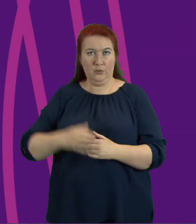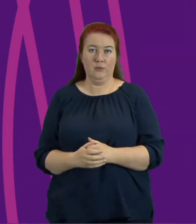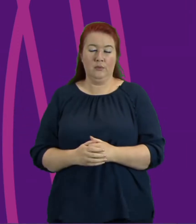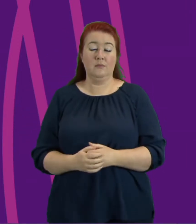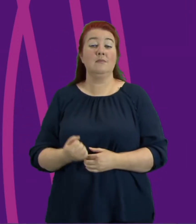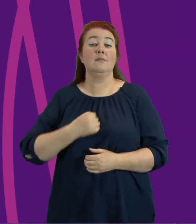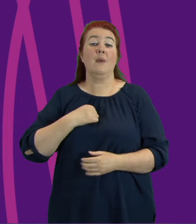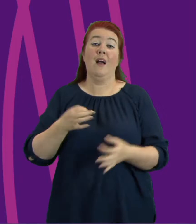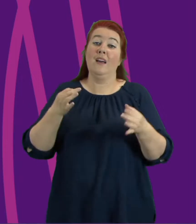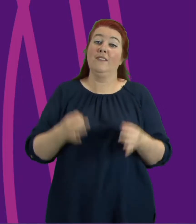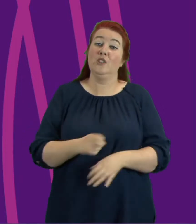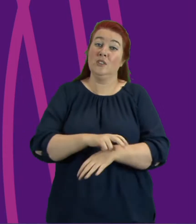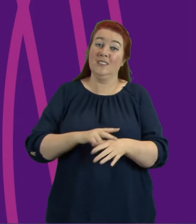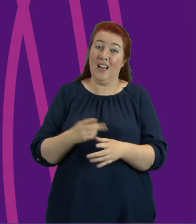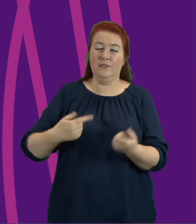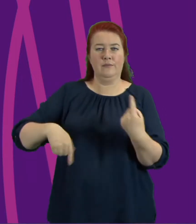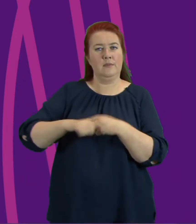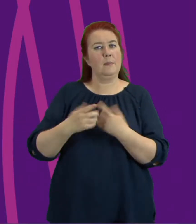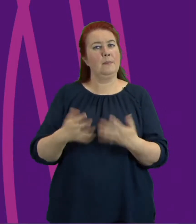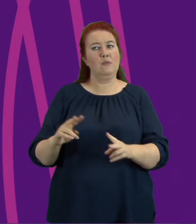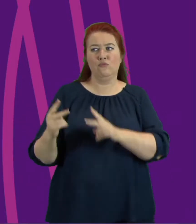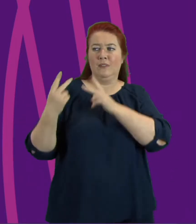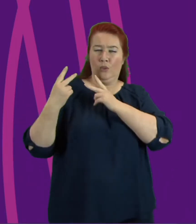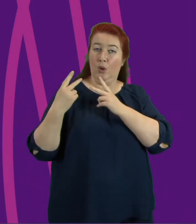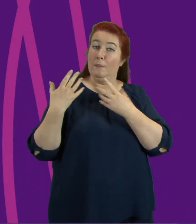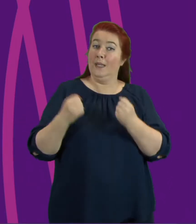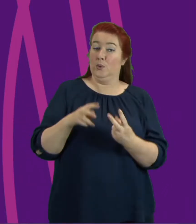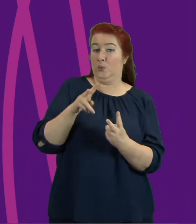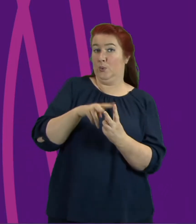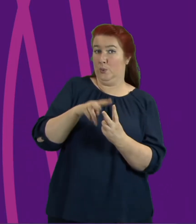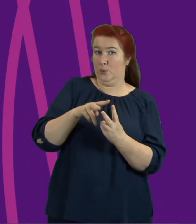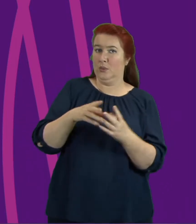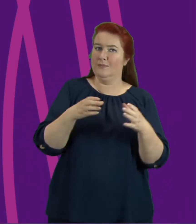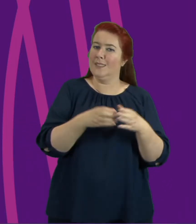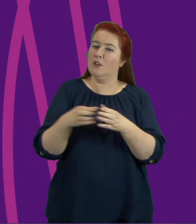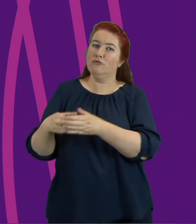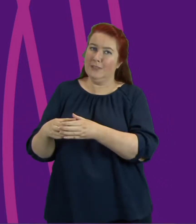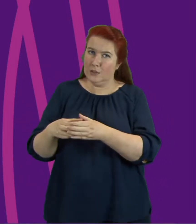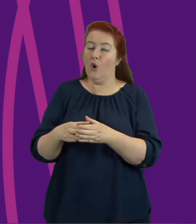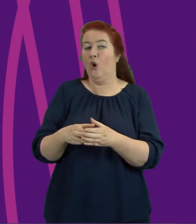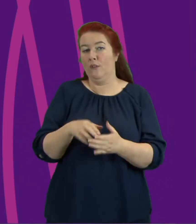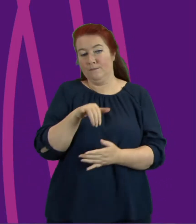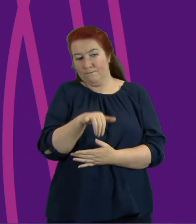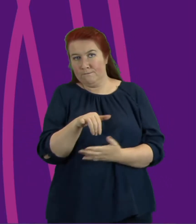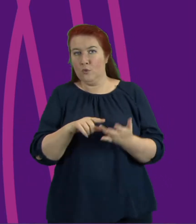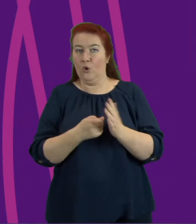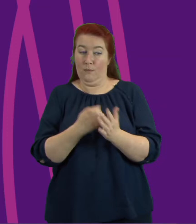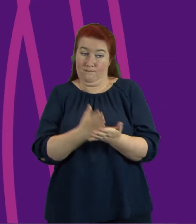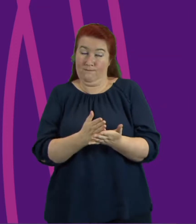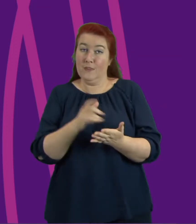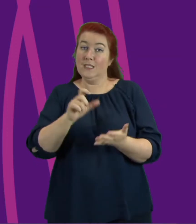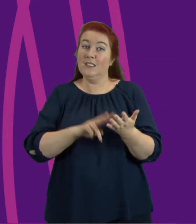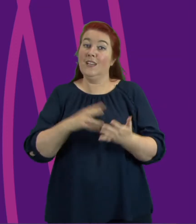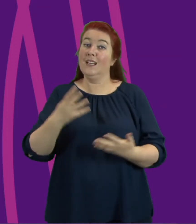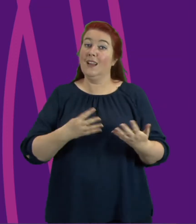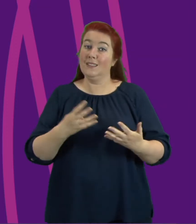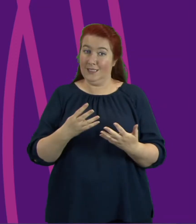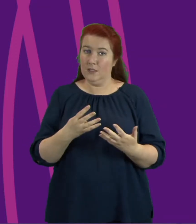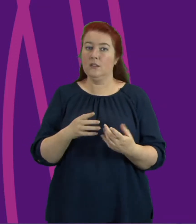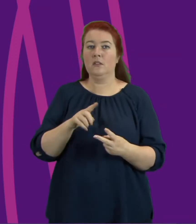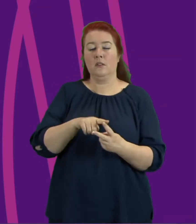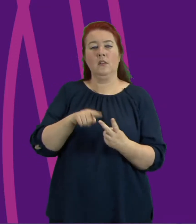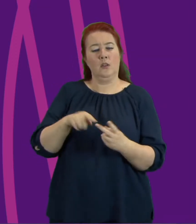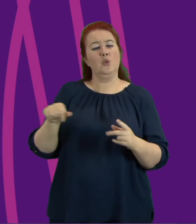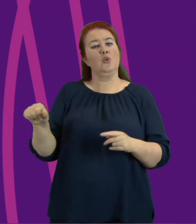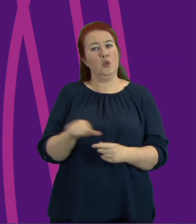review, and I have concluded that two categories of COVID-19 or presumed COVID-19 deaths meet this criterion and should accordingly be